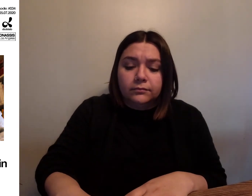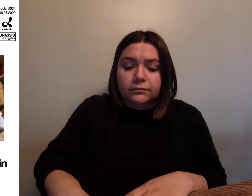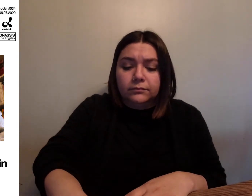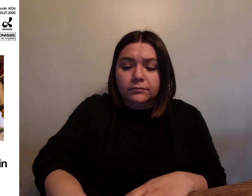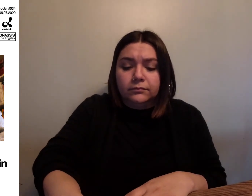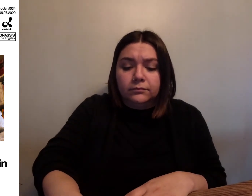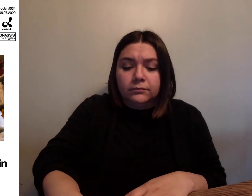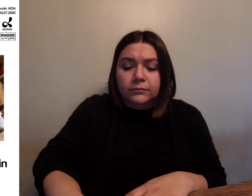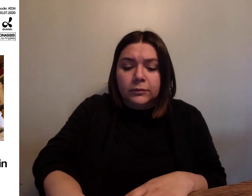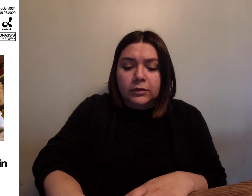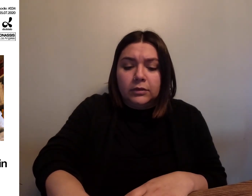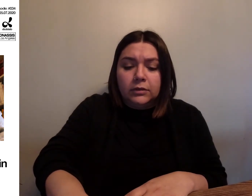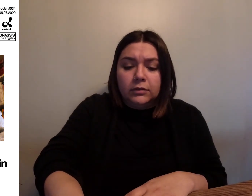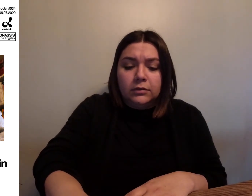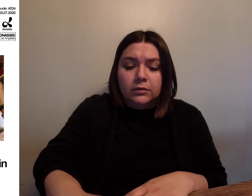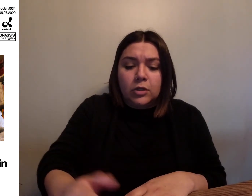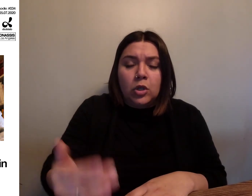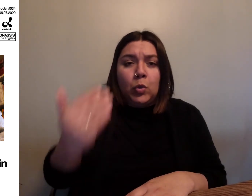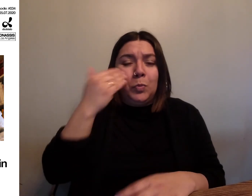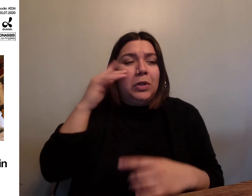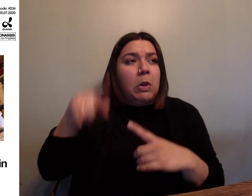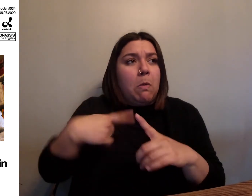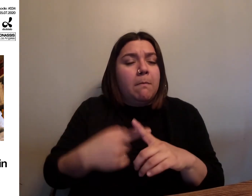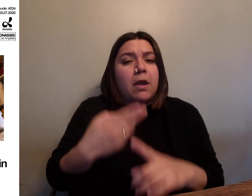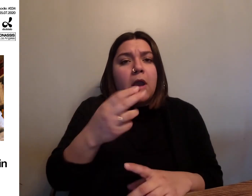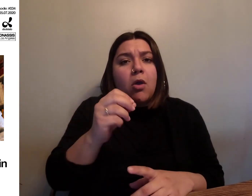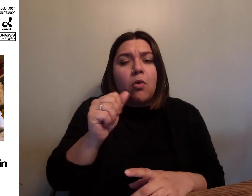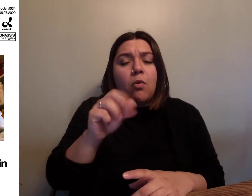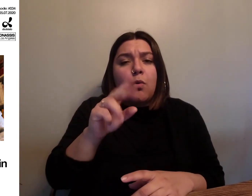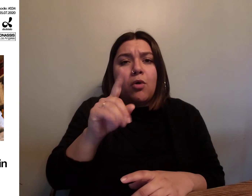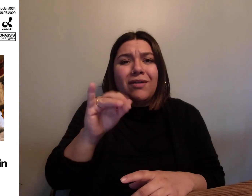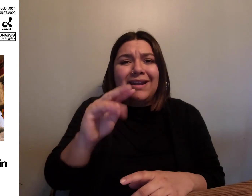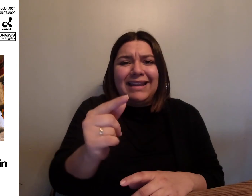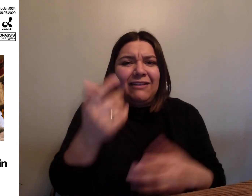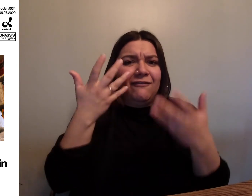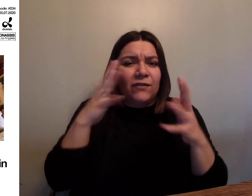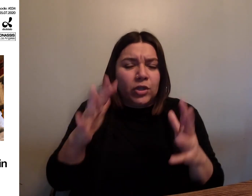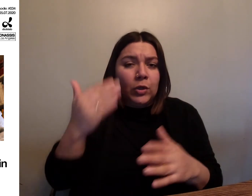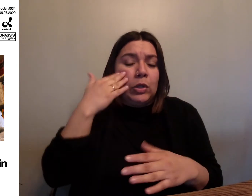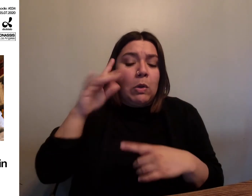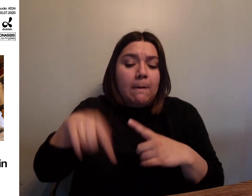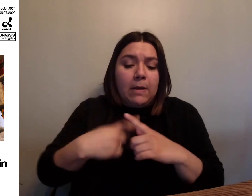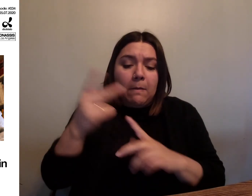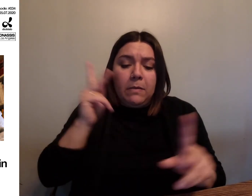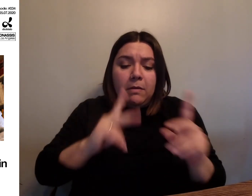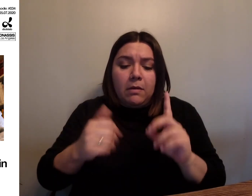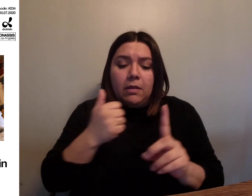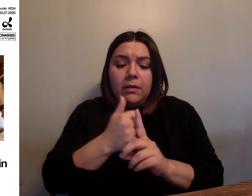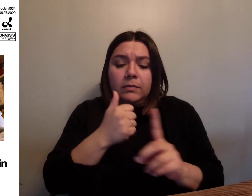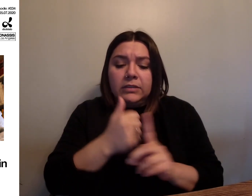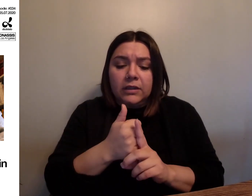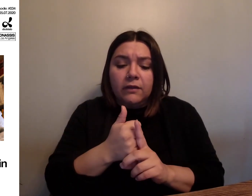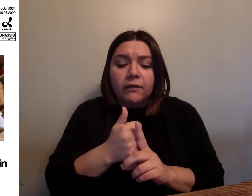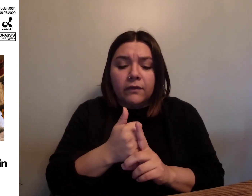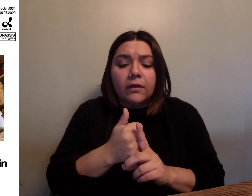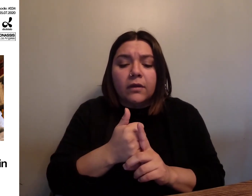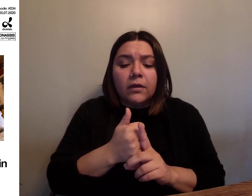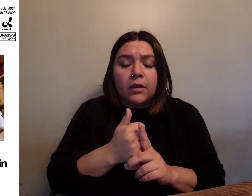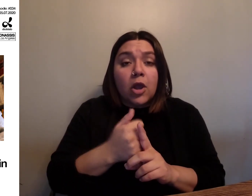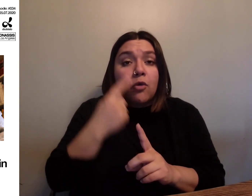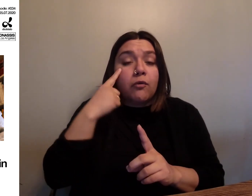Already we know of hoarding, already we know of denunciation, already we know of people who look at